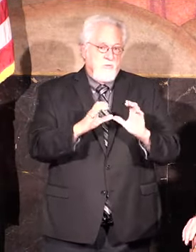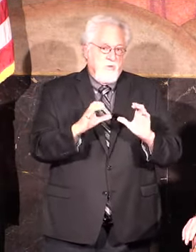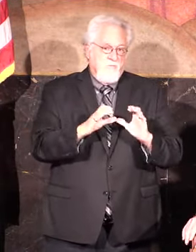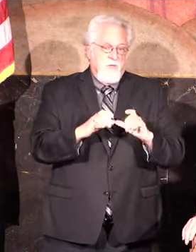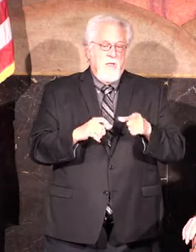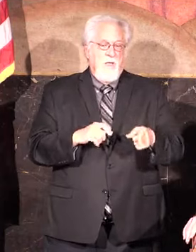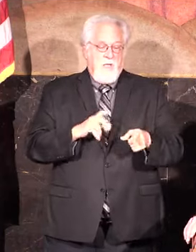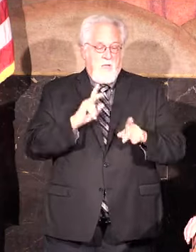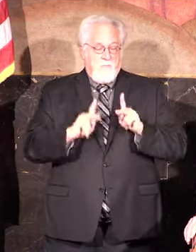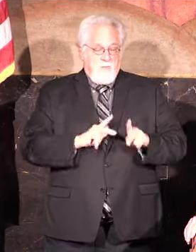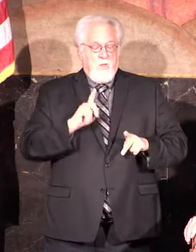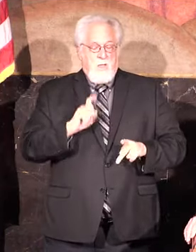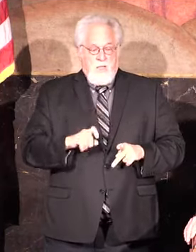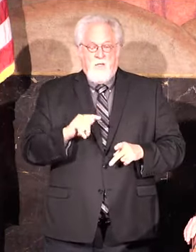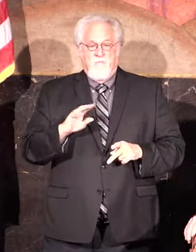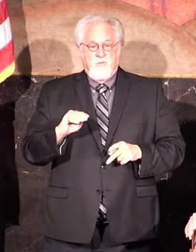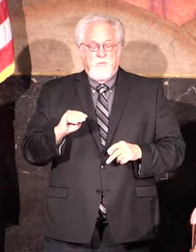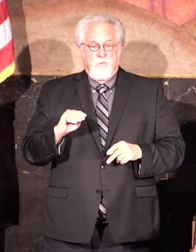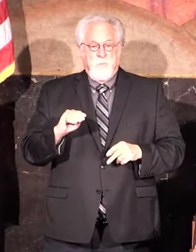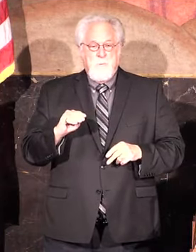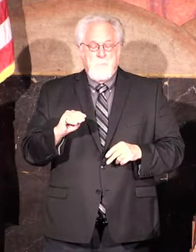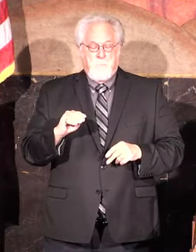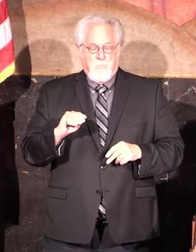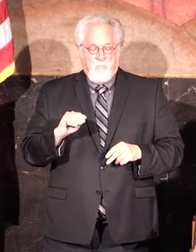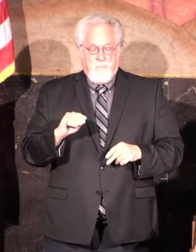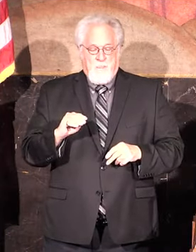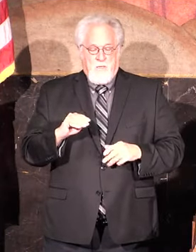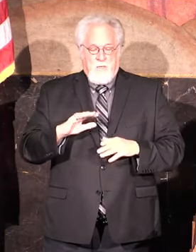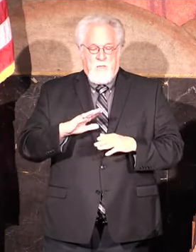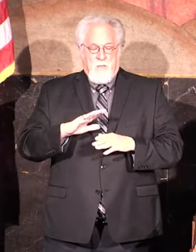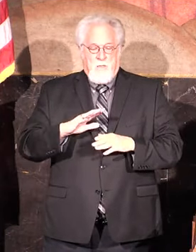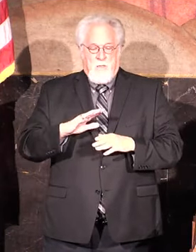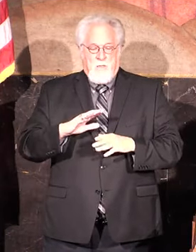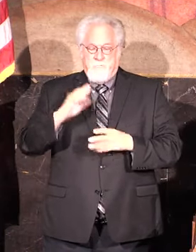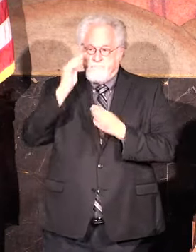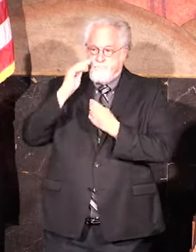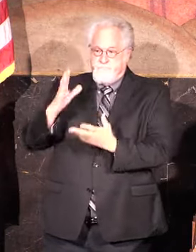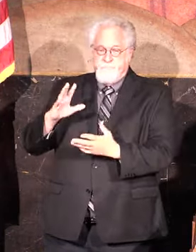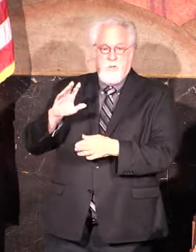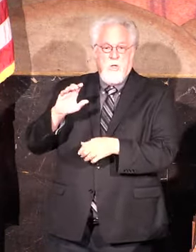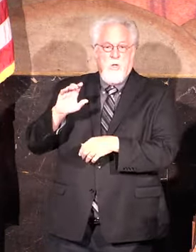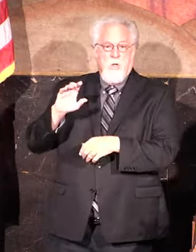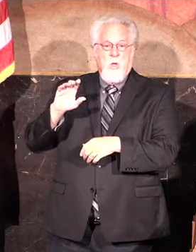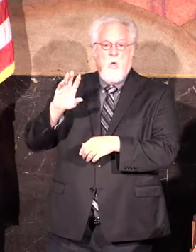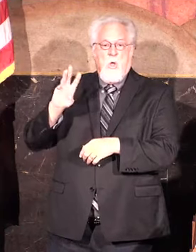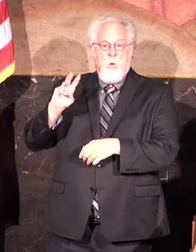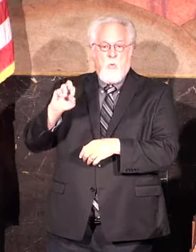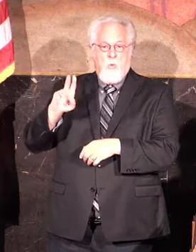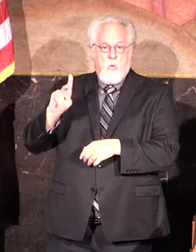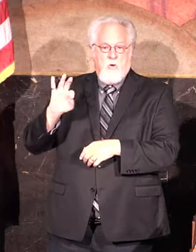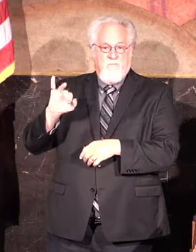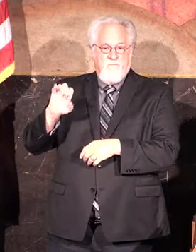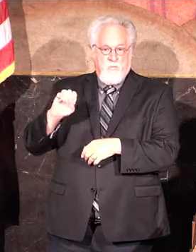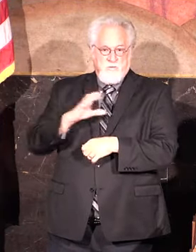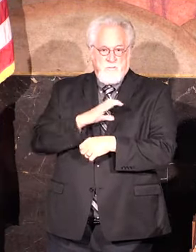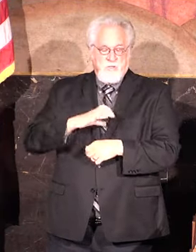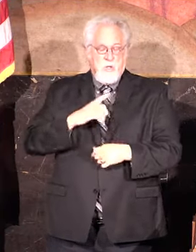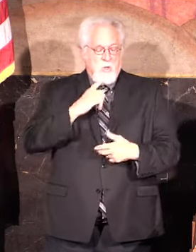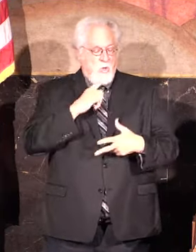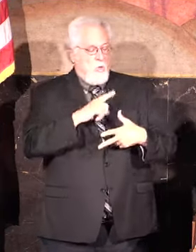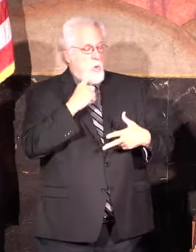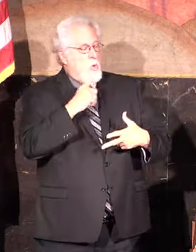the individual is going to have to share with the Workforce Commission the three employers that were contacted and that